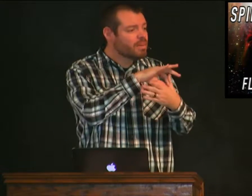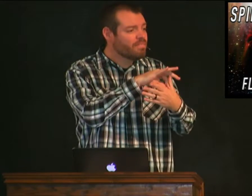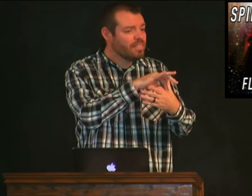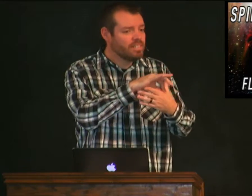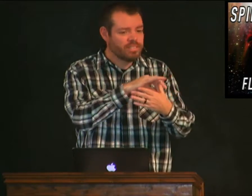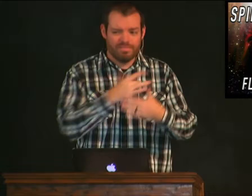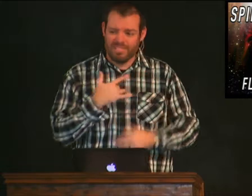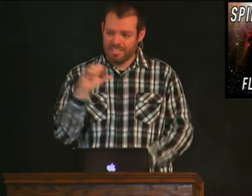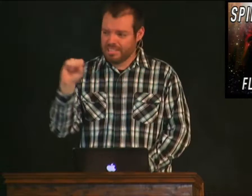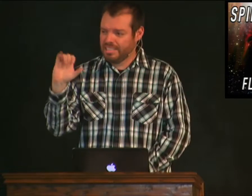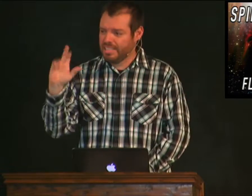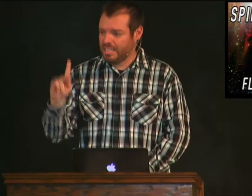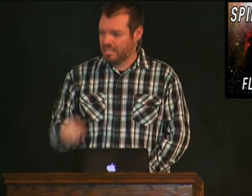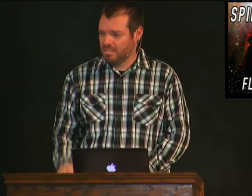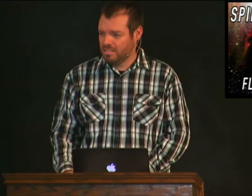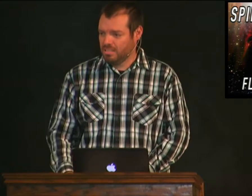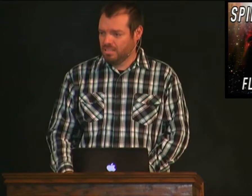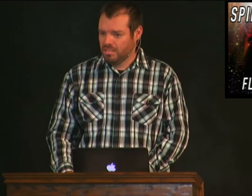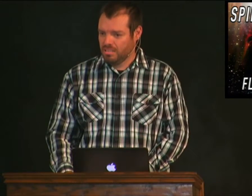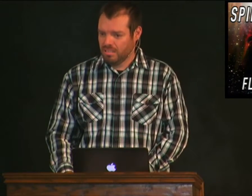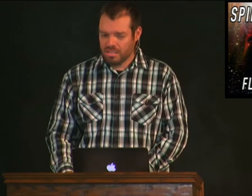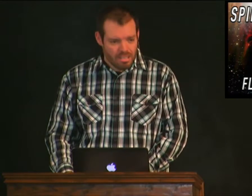Sometimes my flesh feels sick.